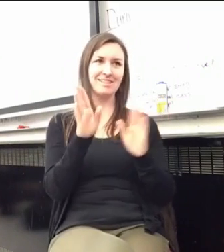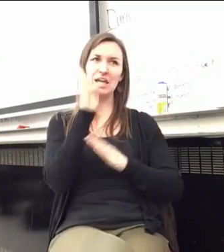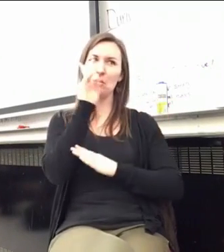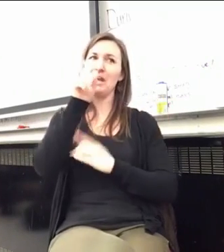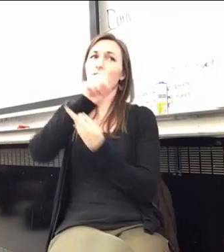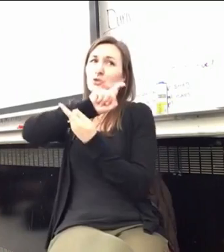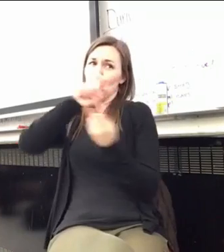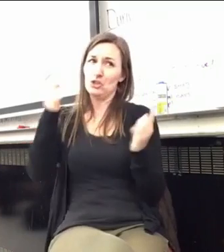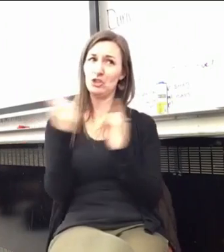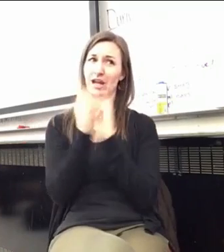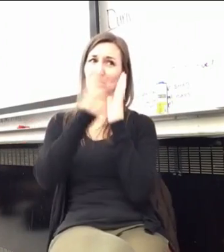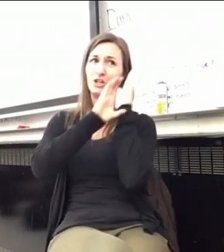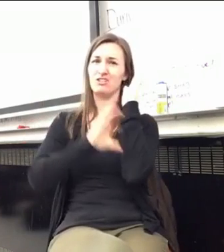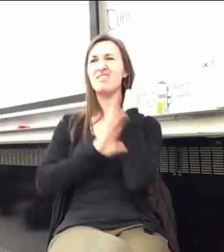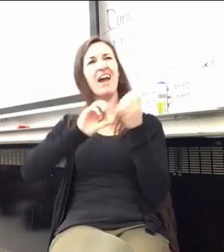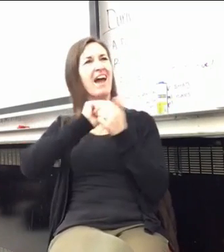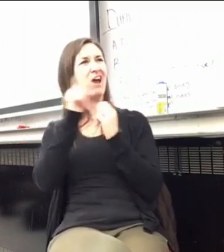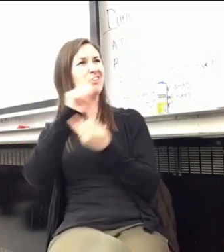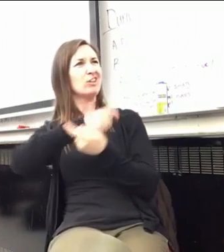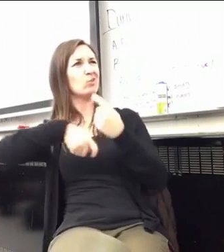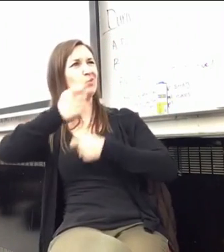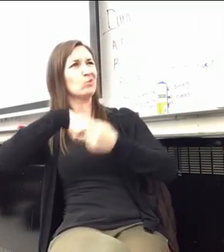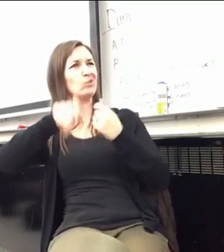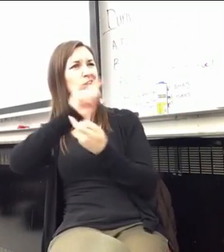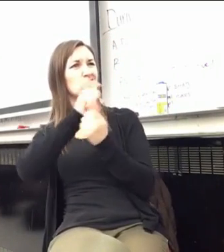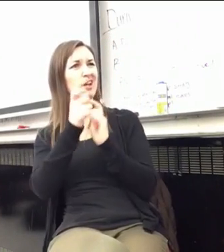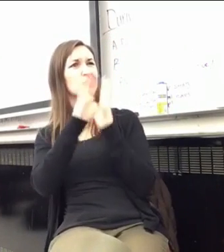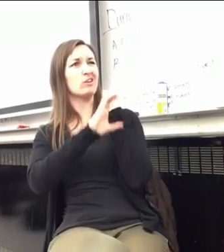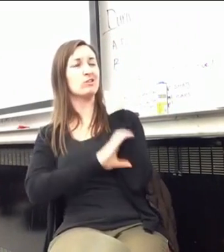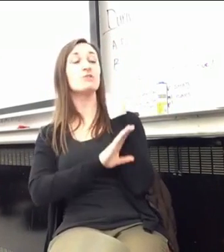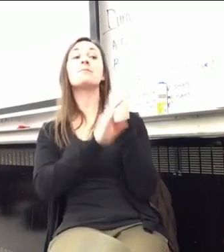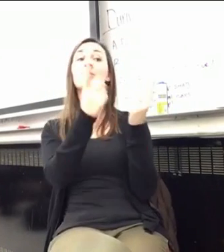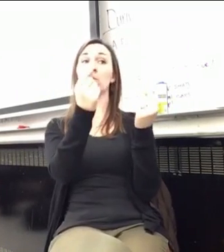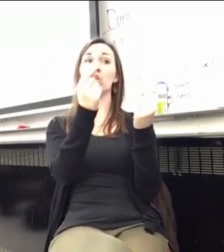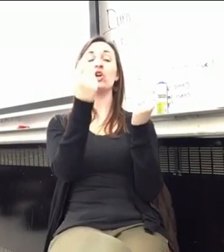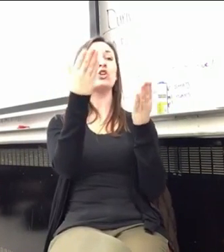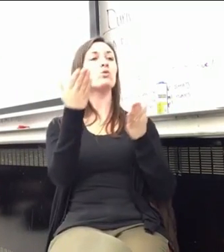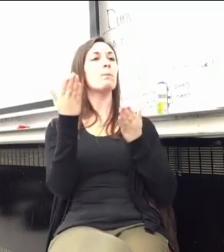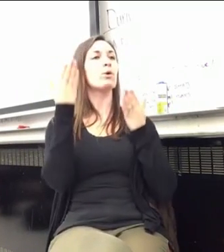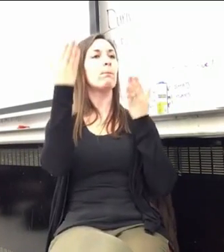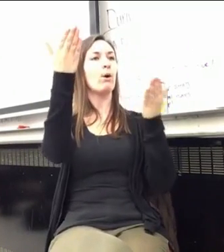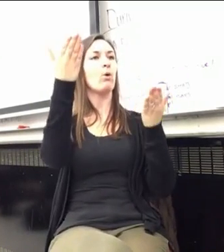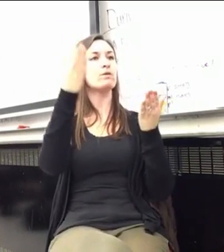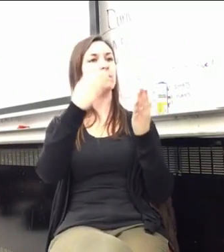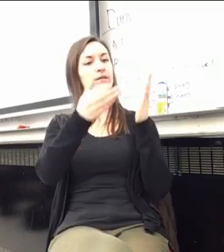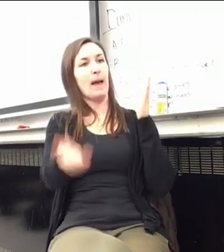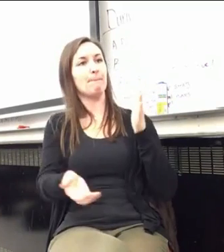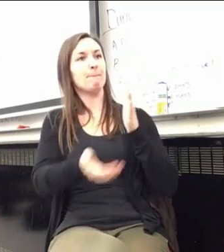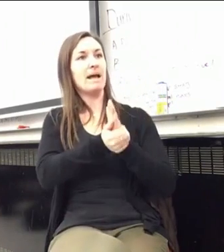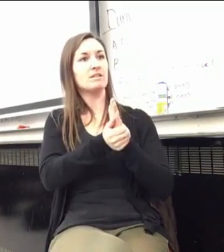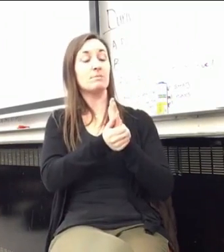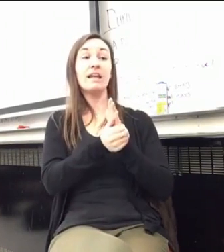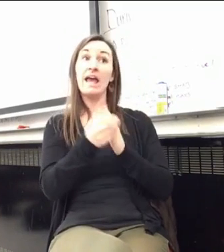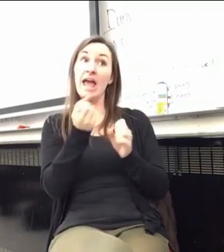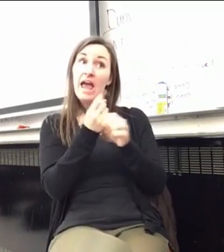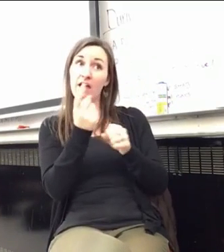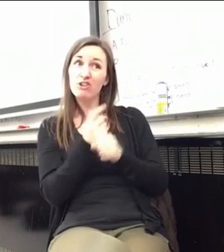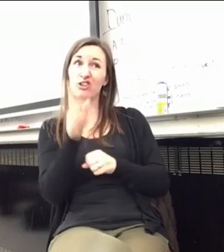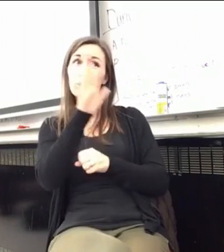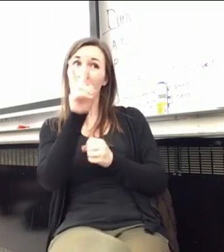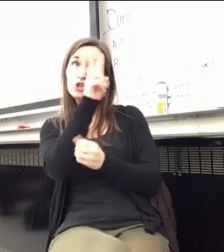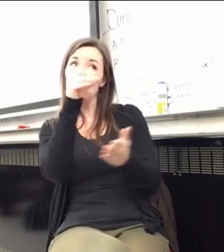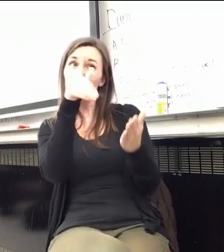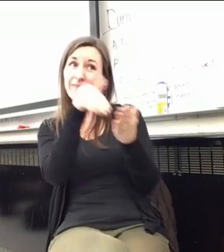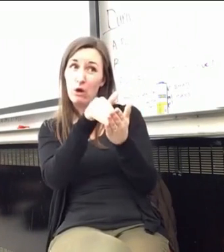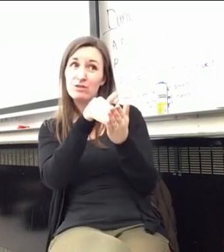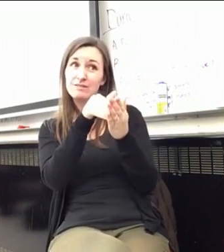do you change the U.S. Constitution? Great question. So you propose an amendment. Every single year there's about 2,000 amendments that are proposed to